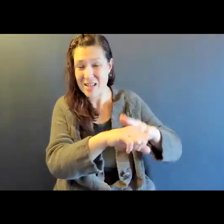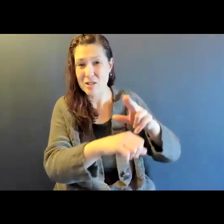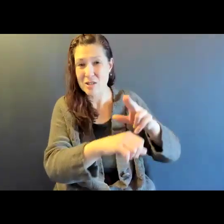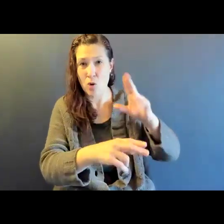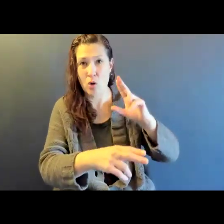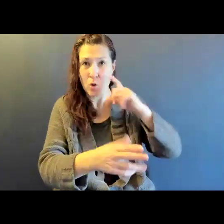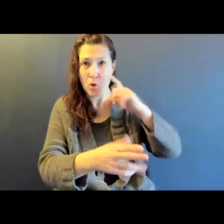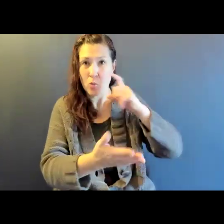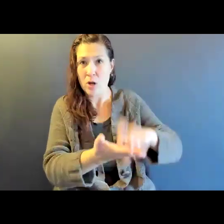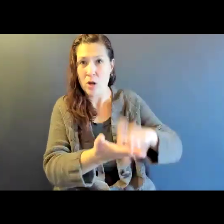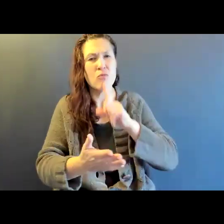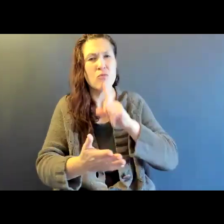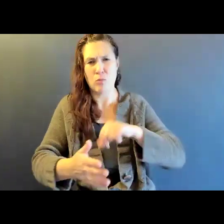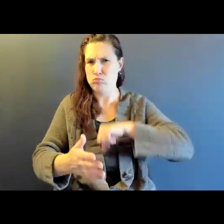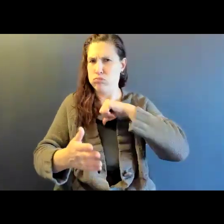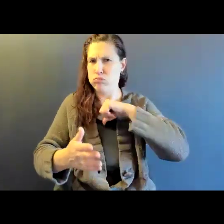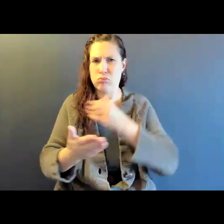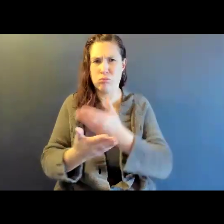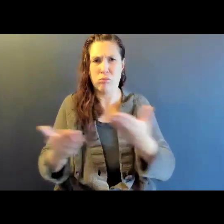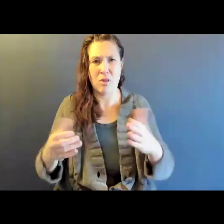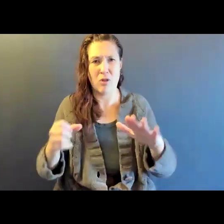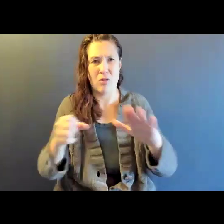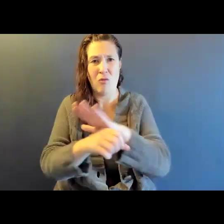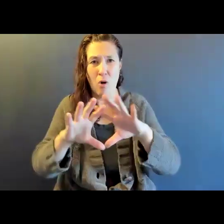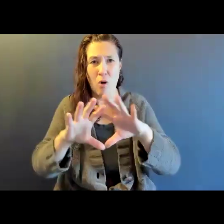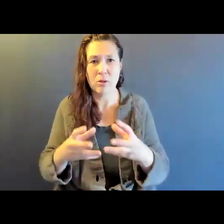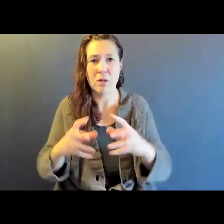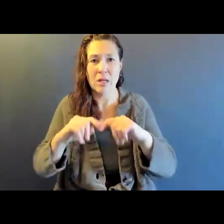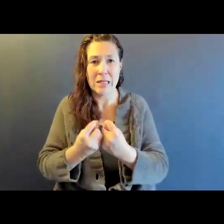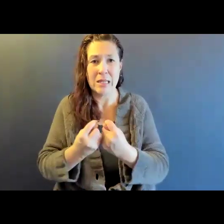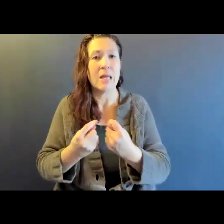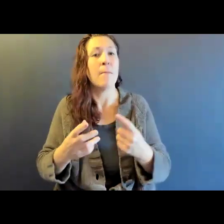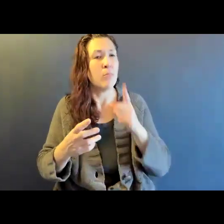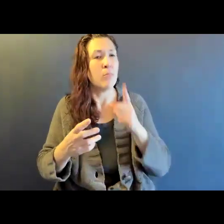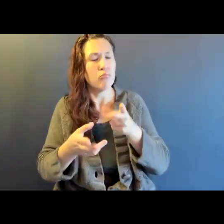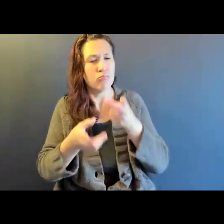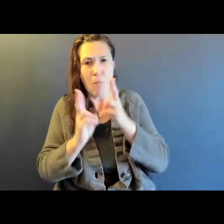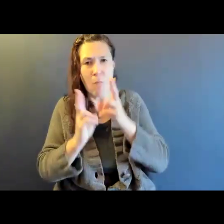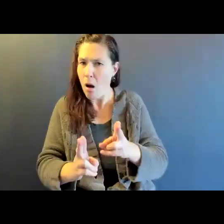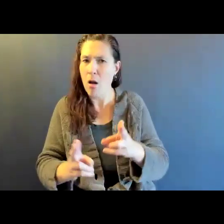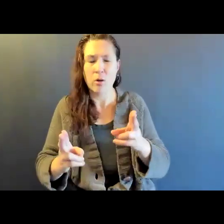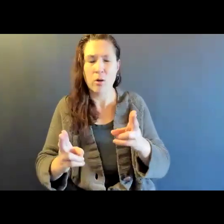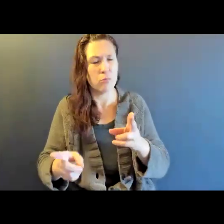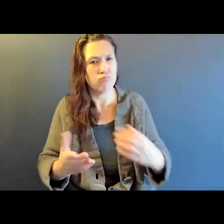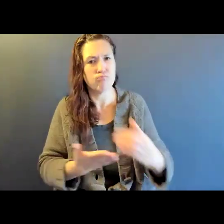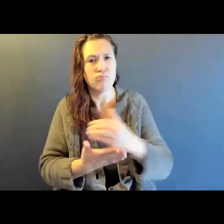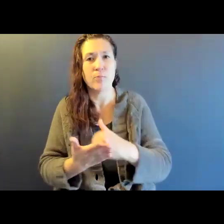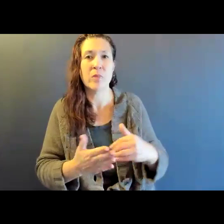so proud of the entire Bradley Elementary School team for this well-deserved honor. School leader Claire